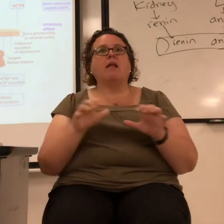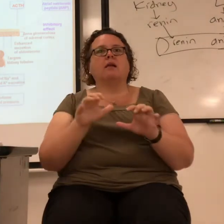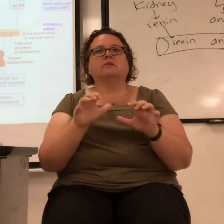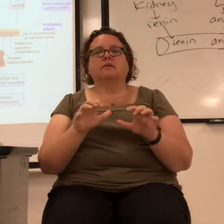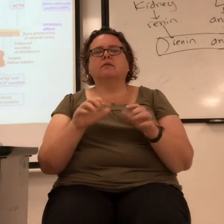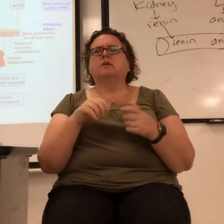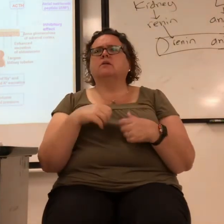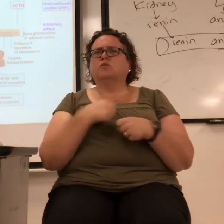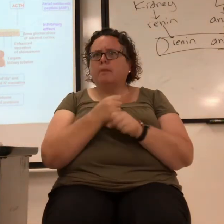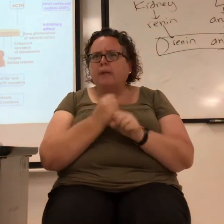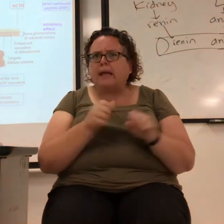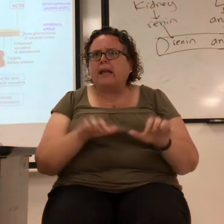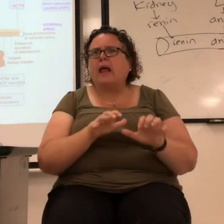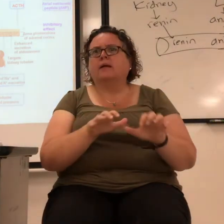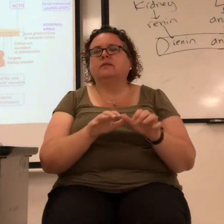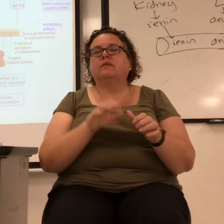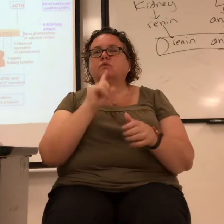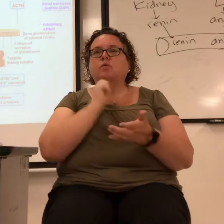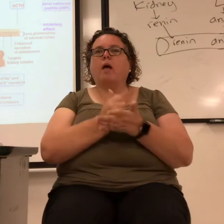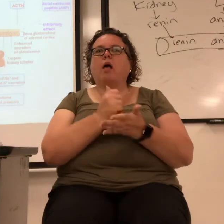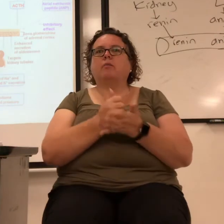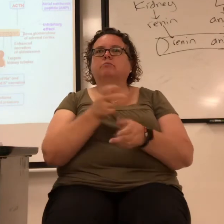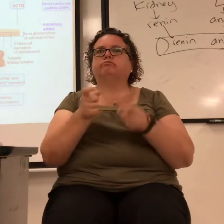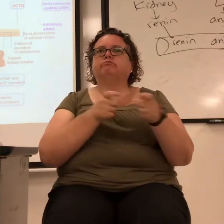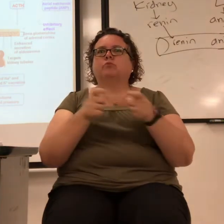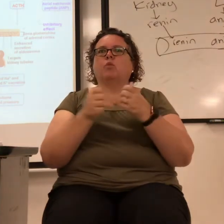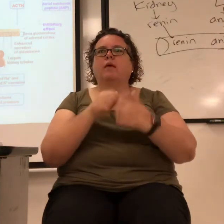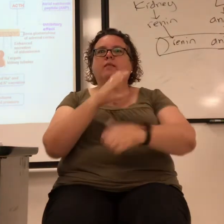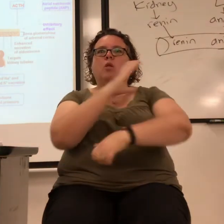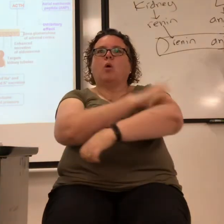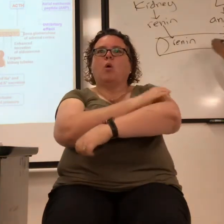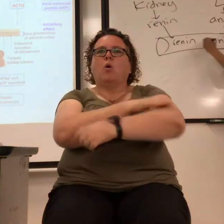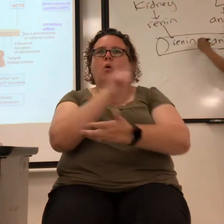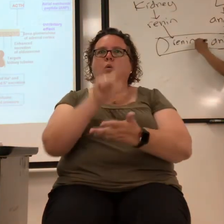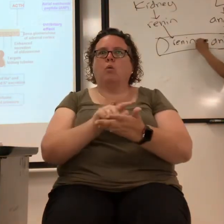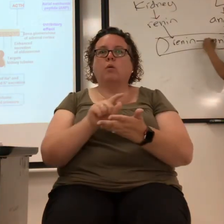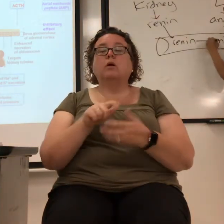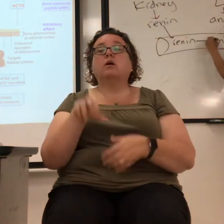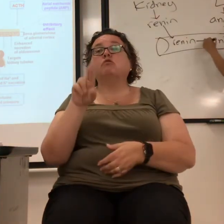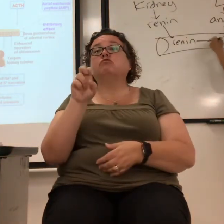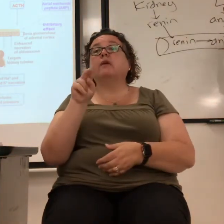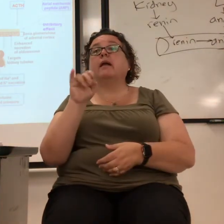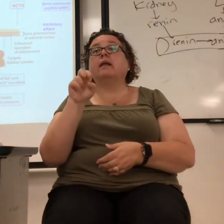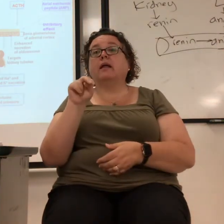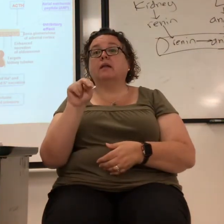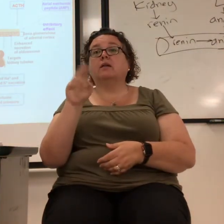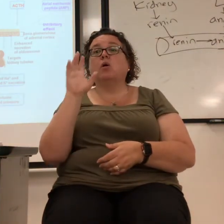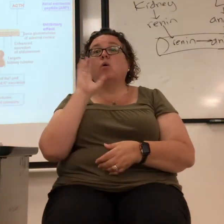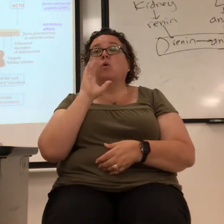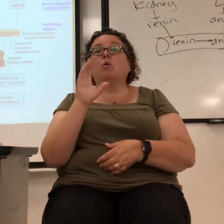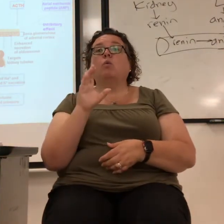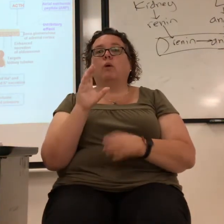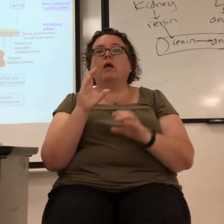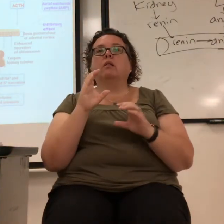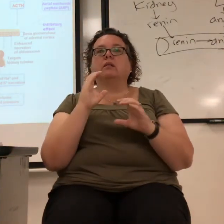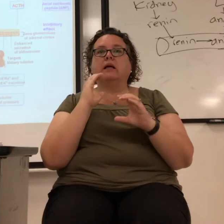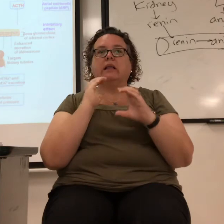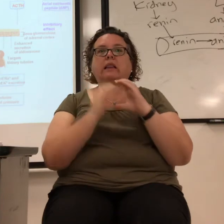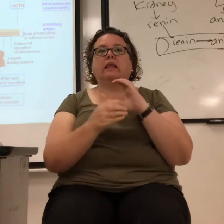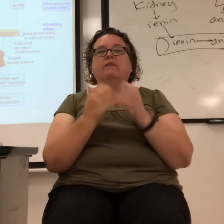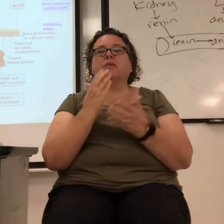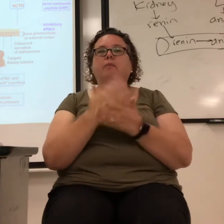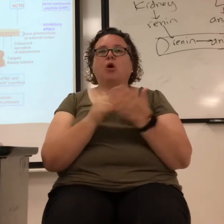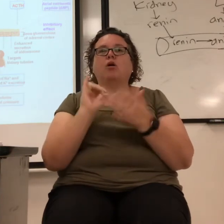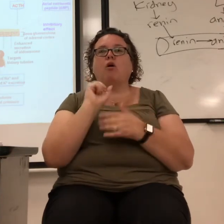active to help deal with the low blood pressure. Renin will cleave a part off of this